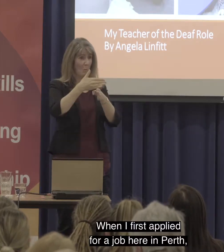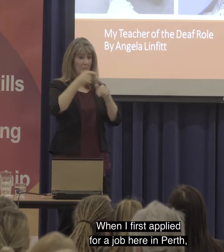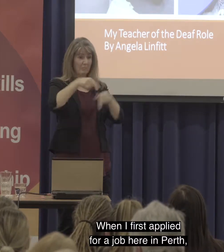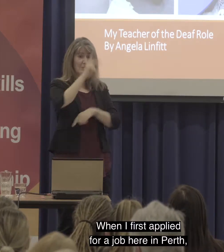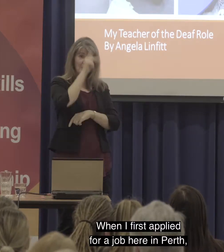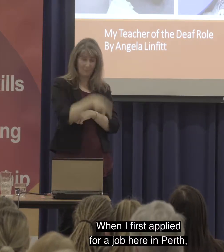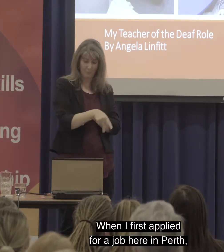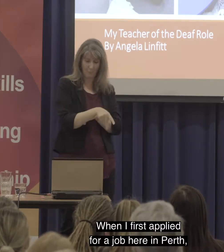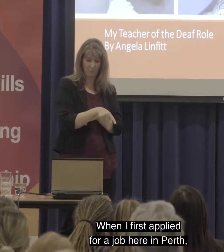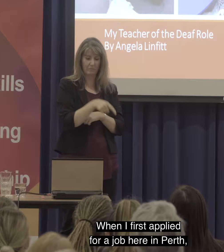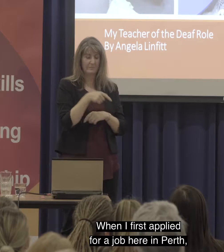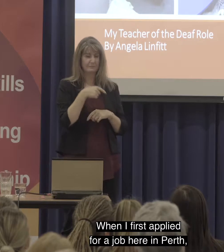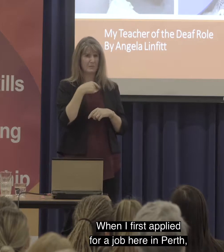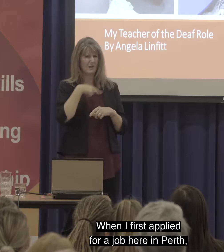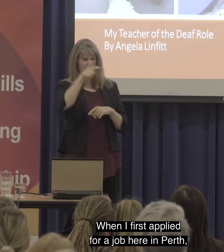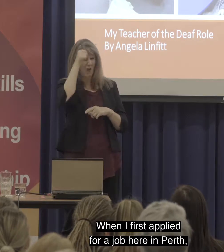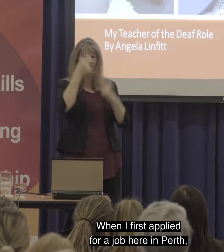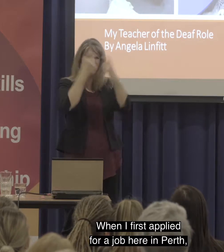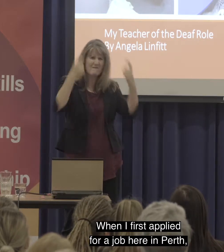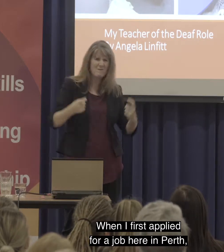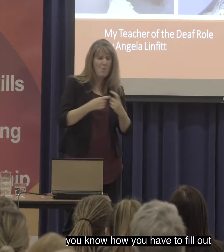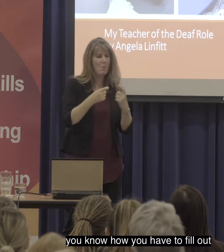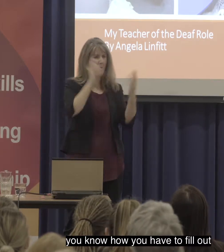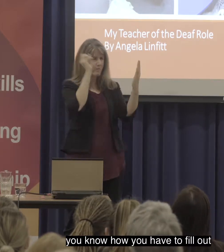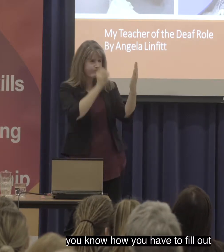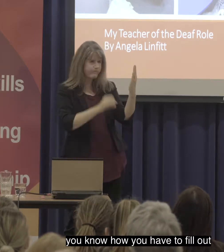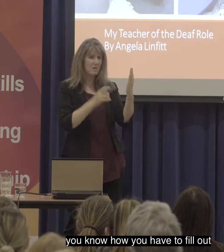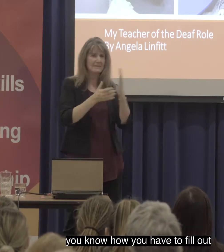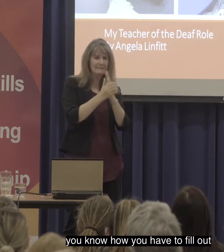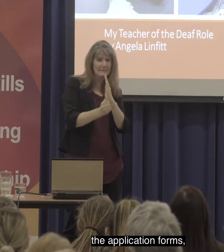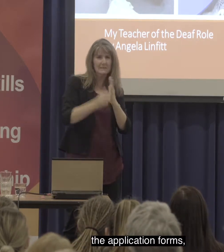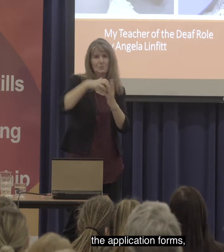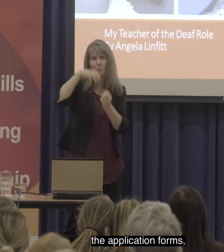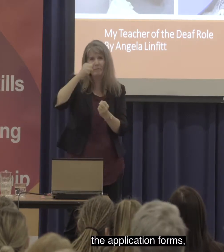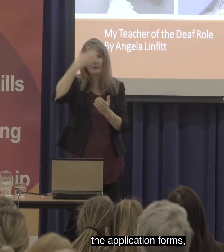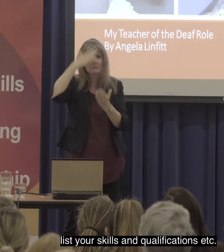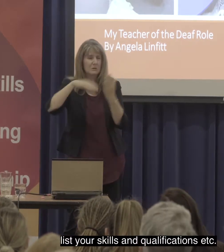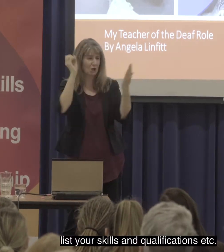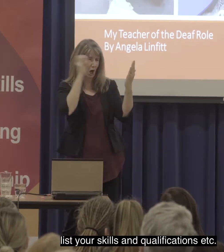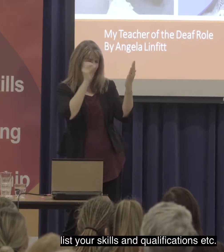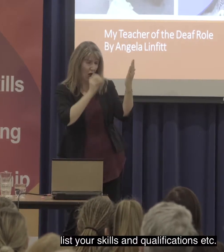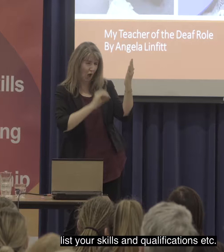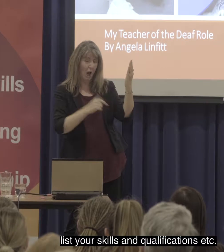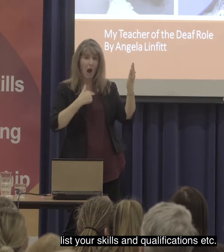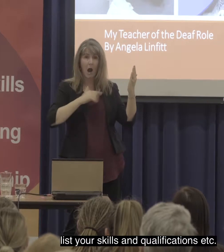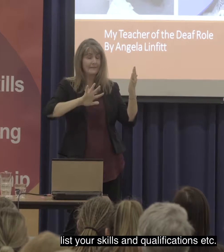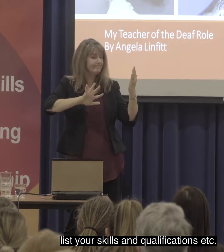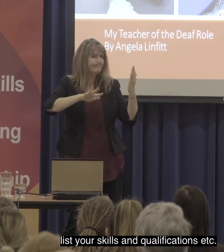When I first applied for a job here in Perth, you know how you have to fill out the application forms, list your skills and qualifications,